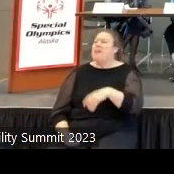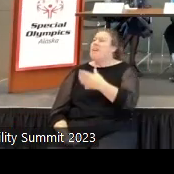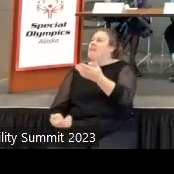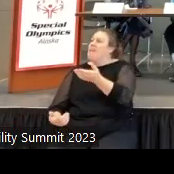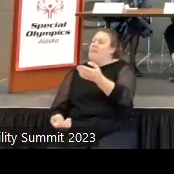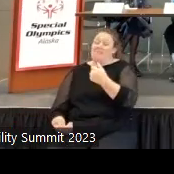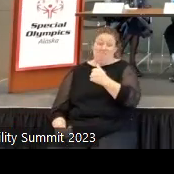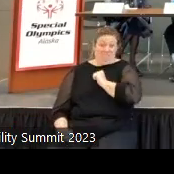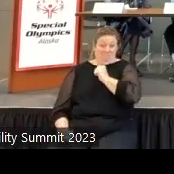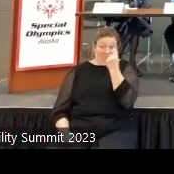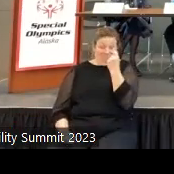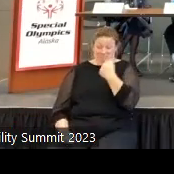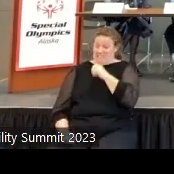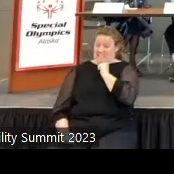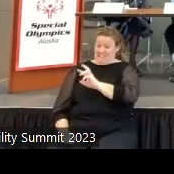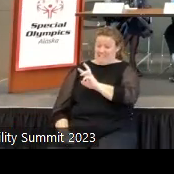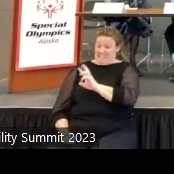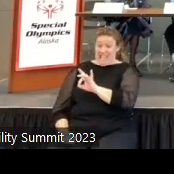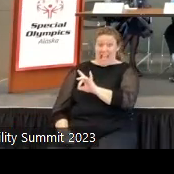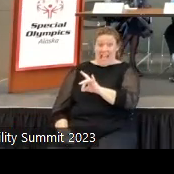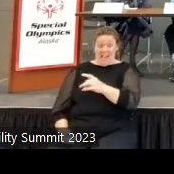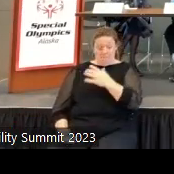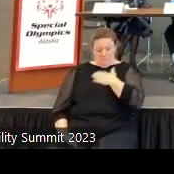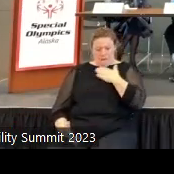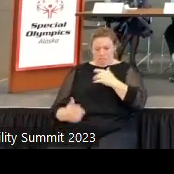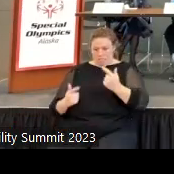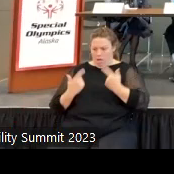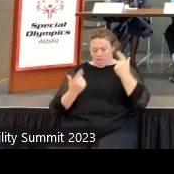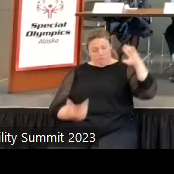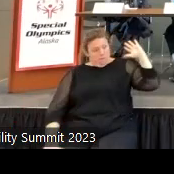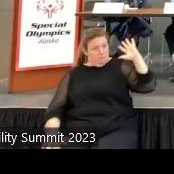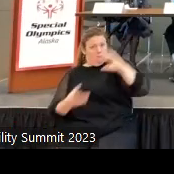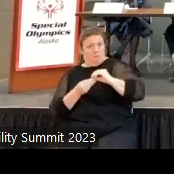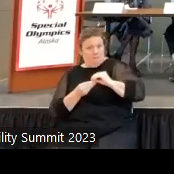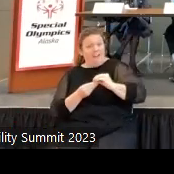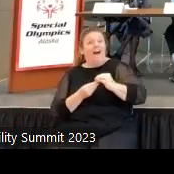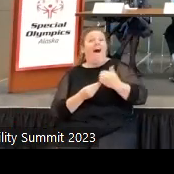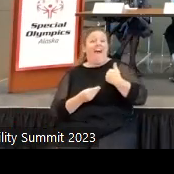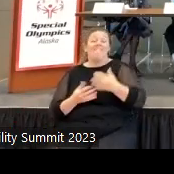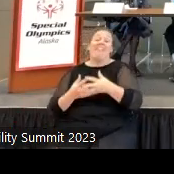has gone by, I have collected a lot of stuff. And I've now more in the last year or